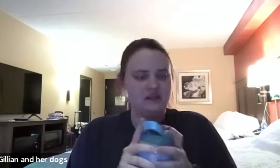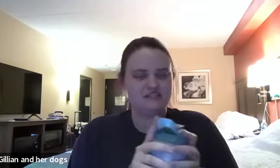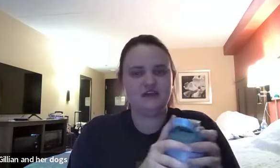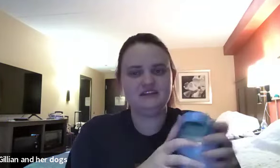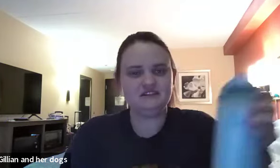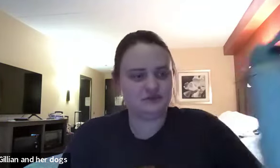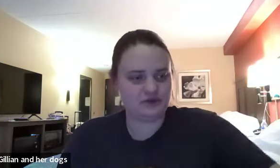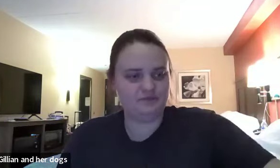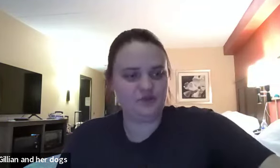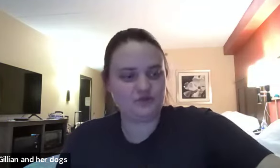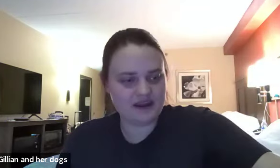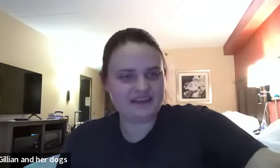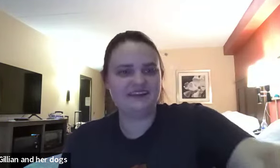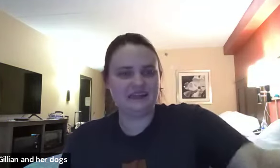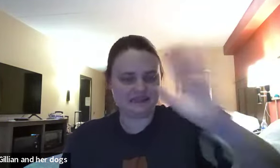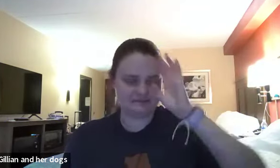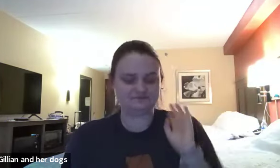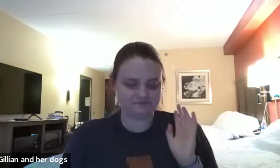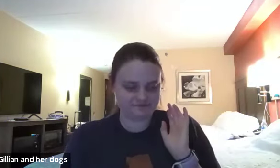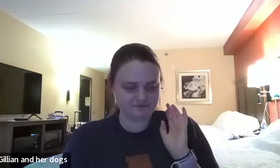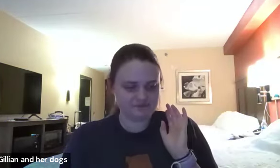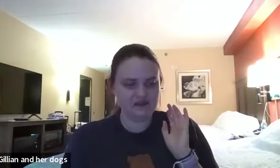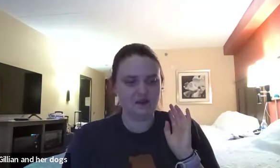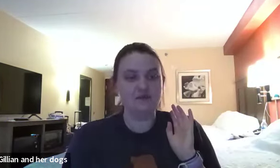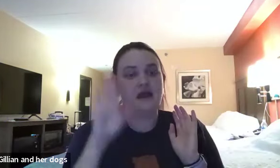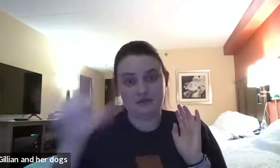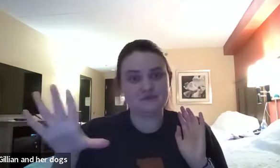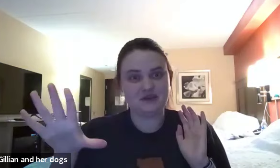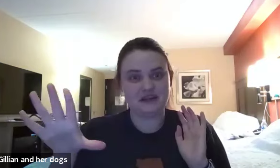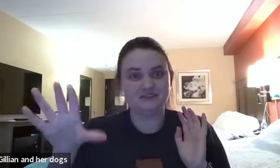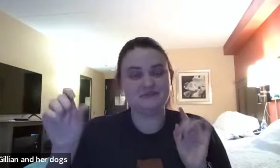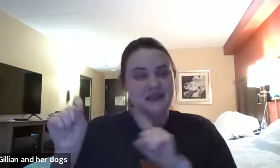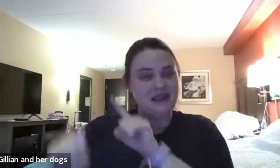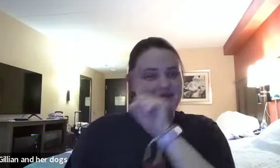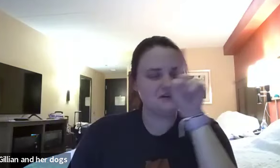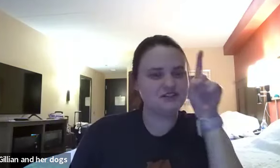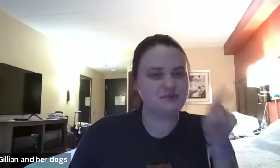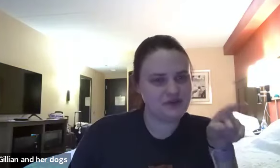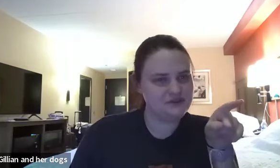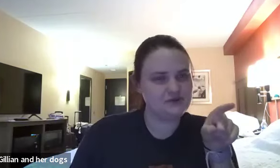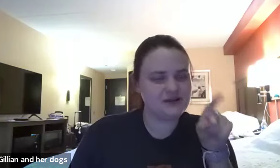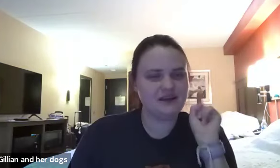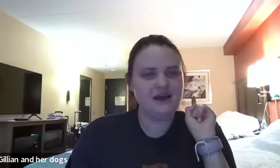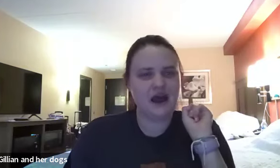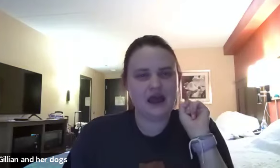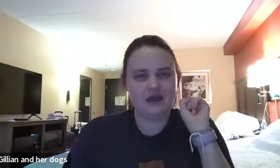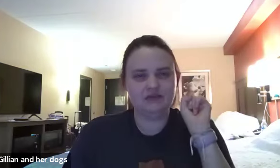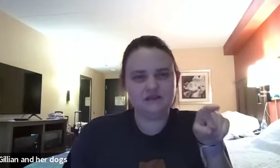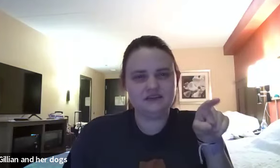Okay, so that is a good one. Running late. I promise I'm going to answer, but I am going to jump on this real quick. I love to